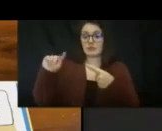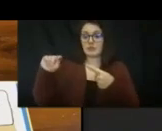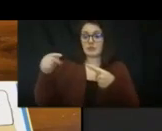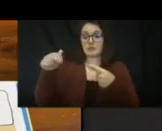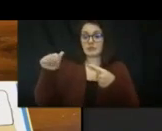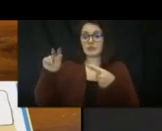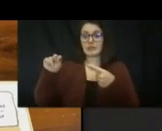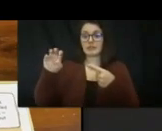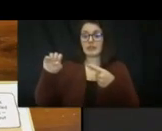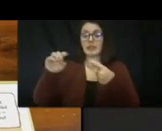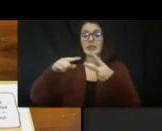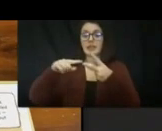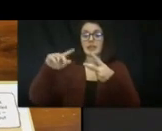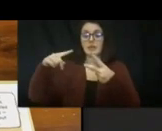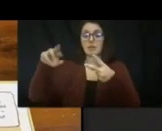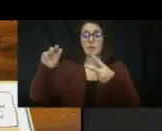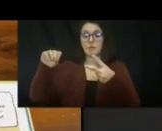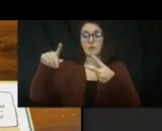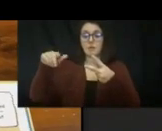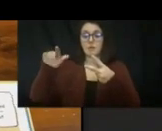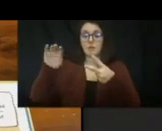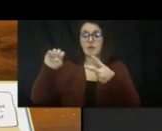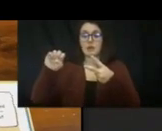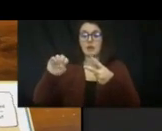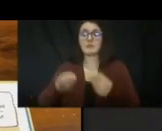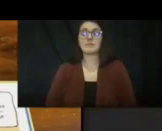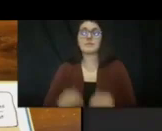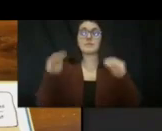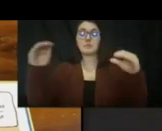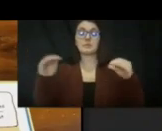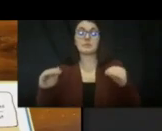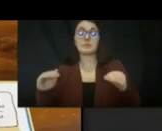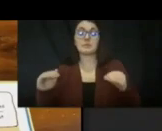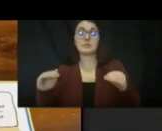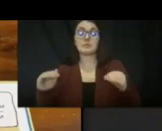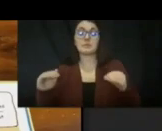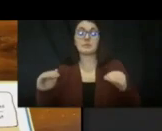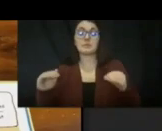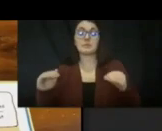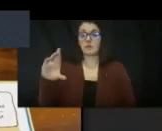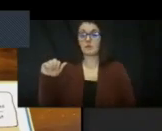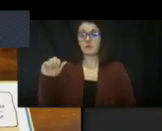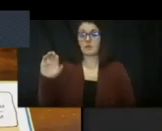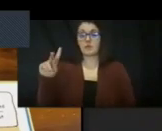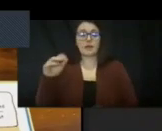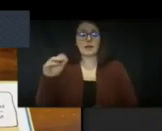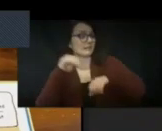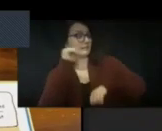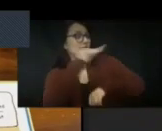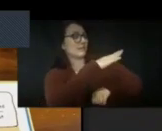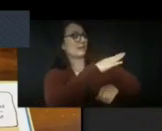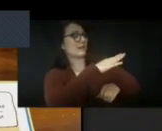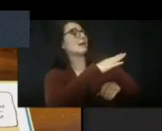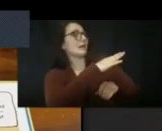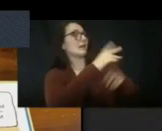propane. 3. Crack. The ethane and propane are sent to a cracker planet to be